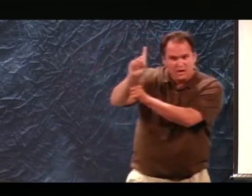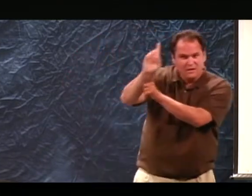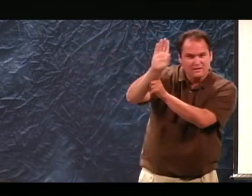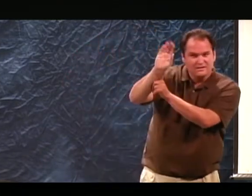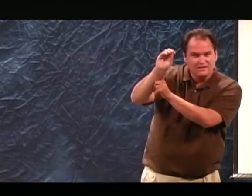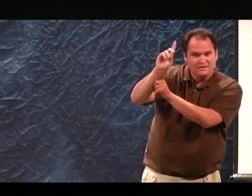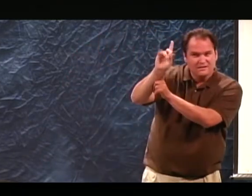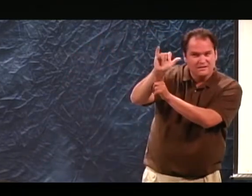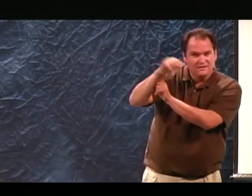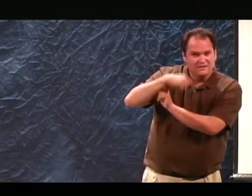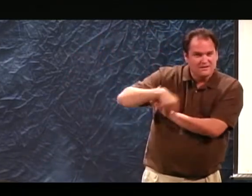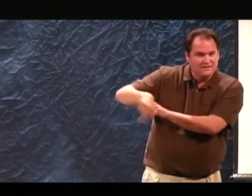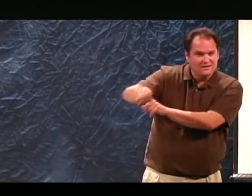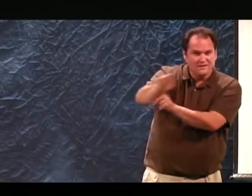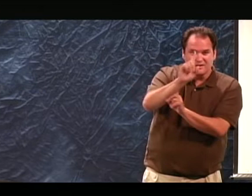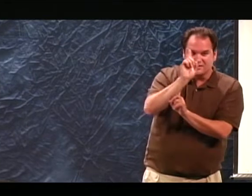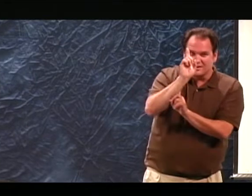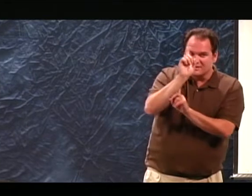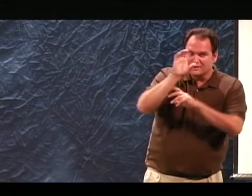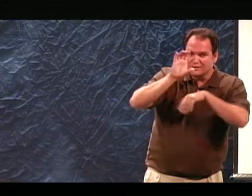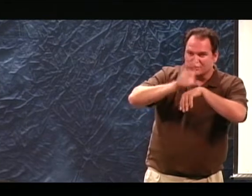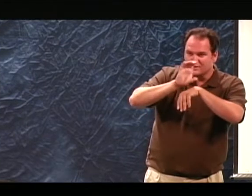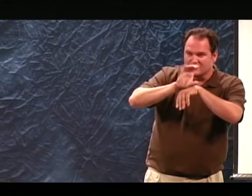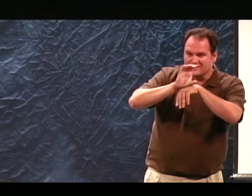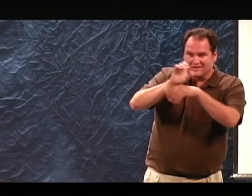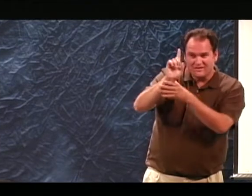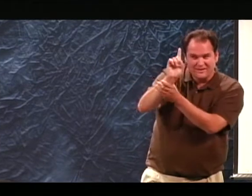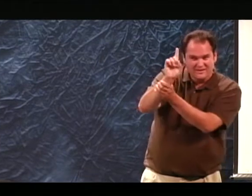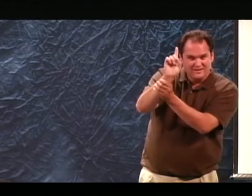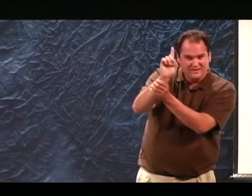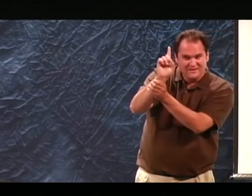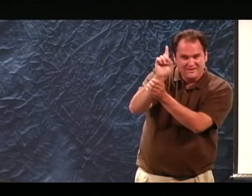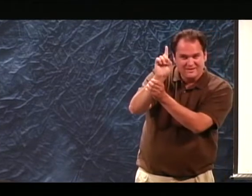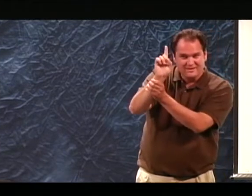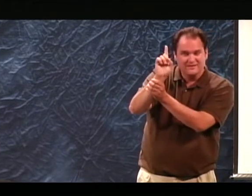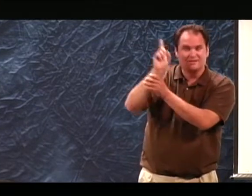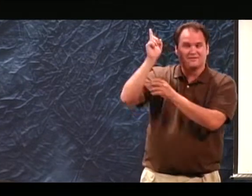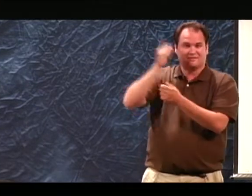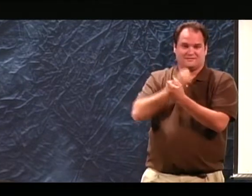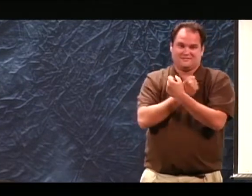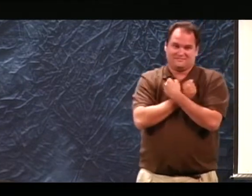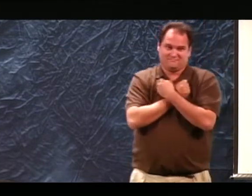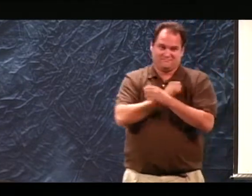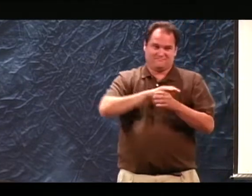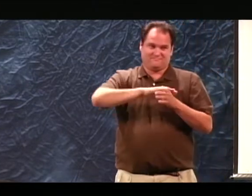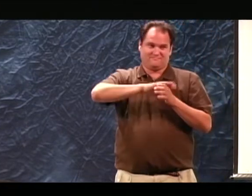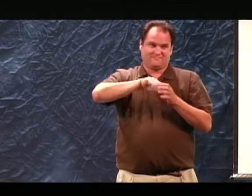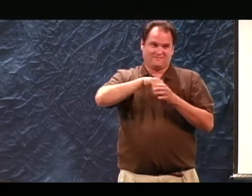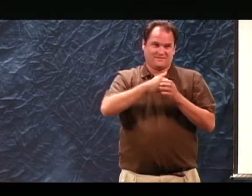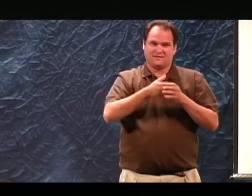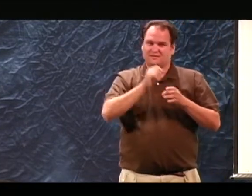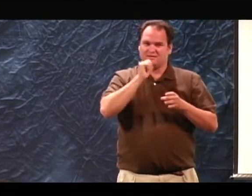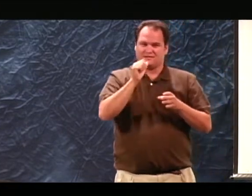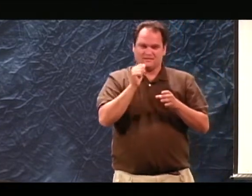is one body the church and he loves